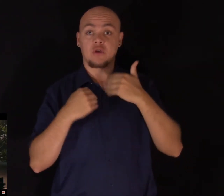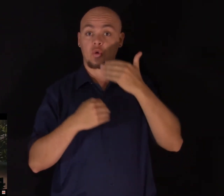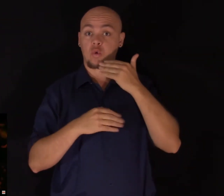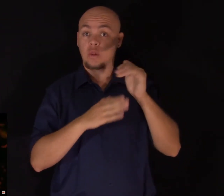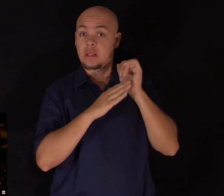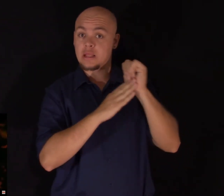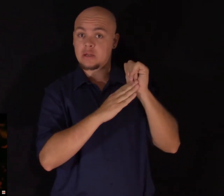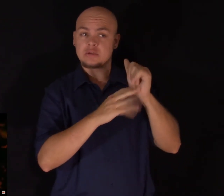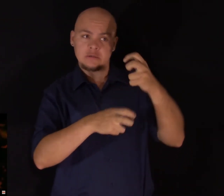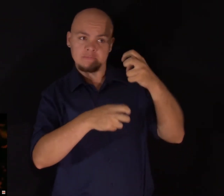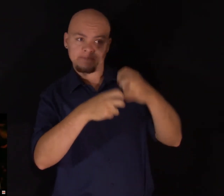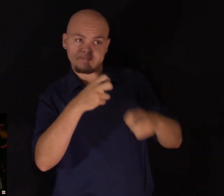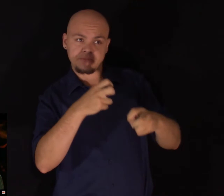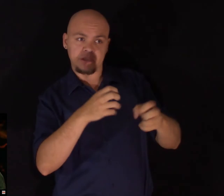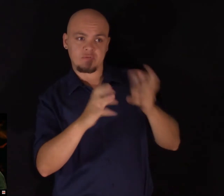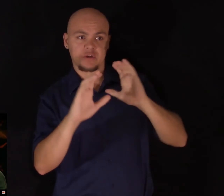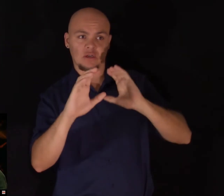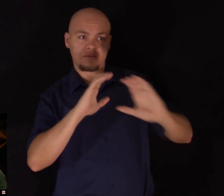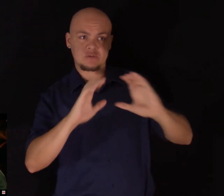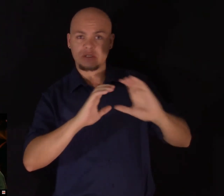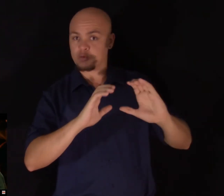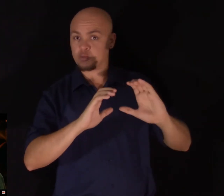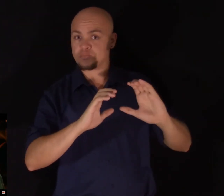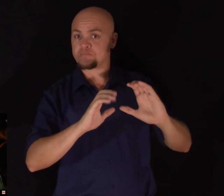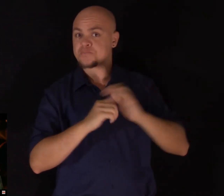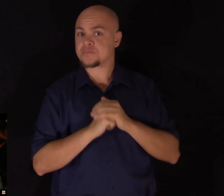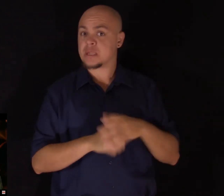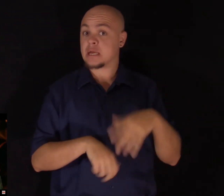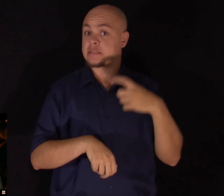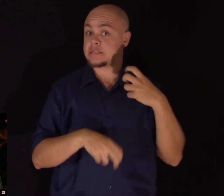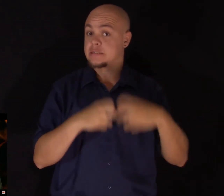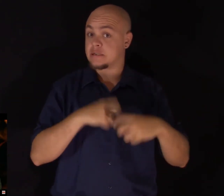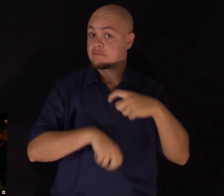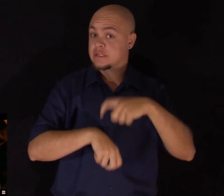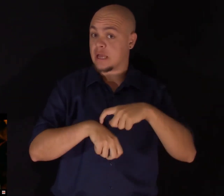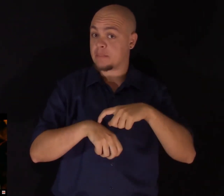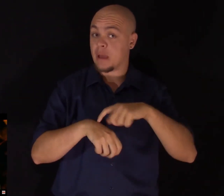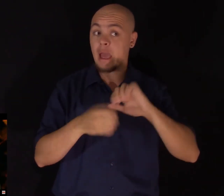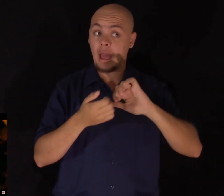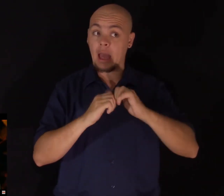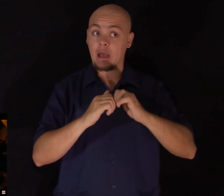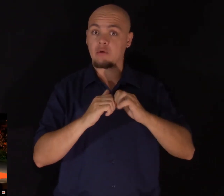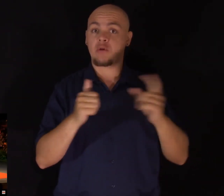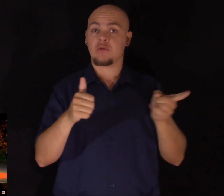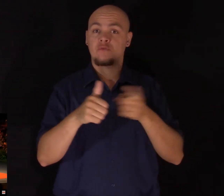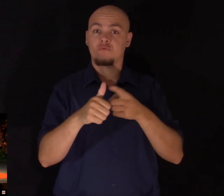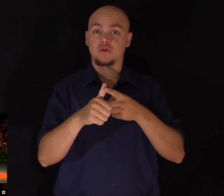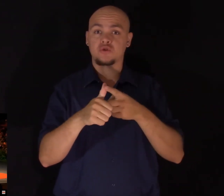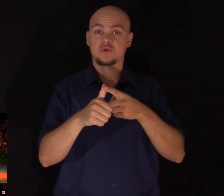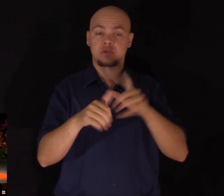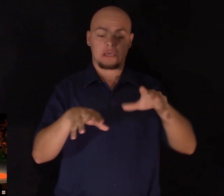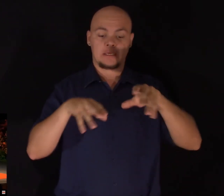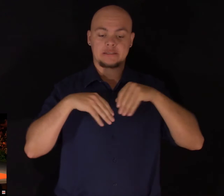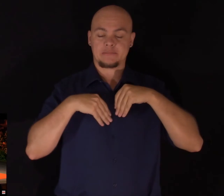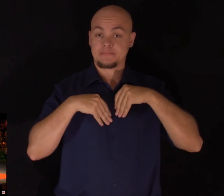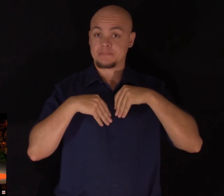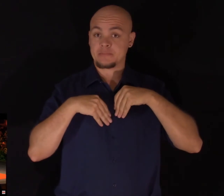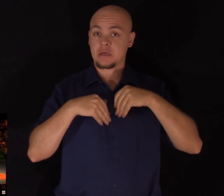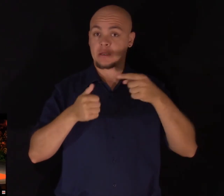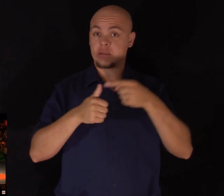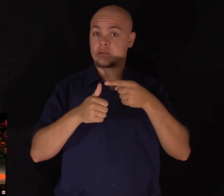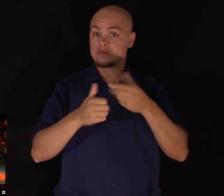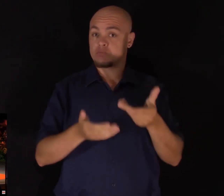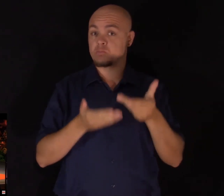people, sometimes during very difficult times. And they start up that path by accepting a core proposition. And that proposition is the